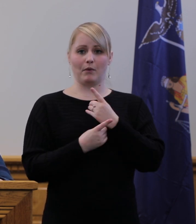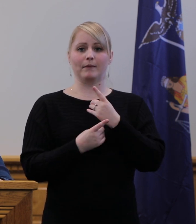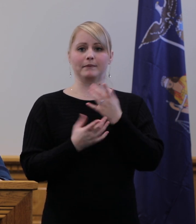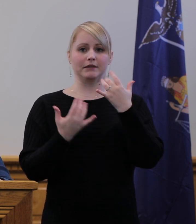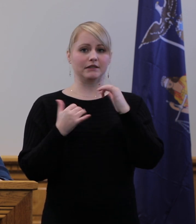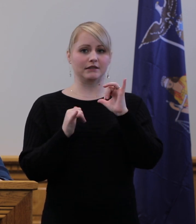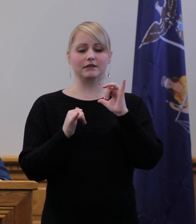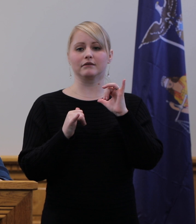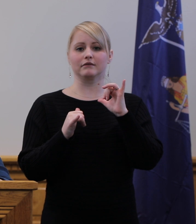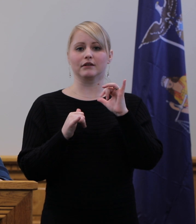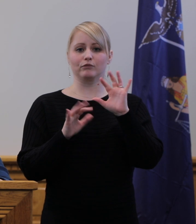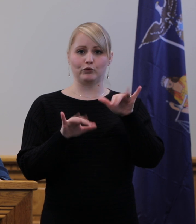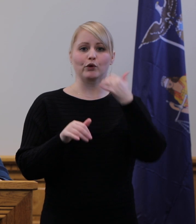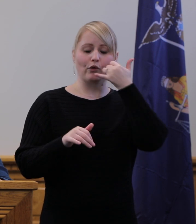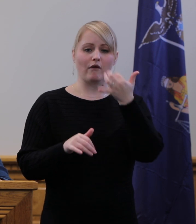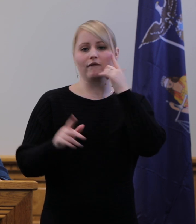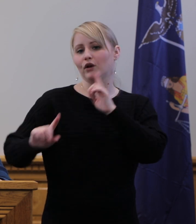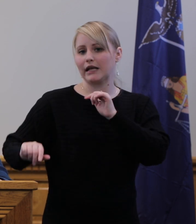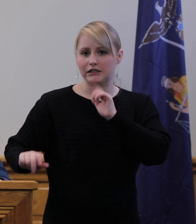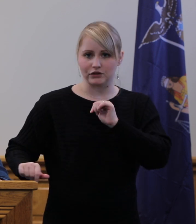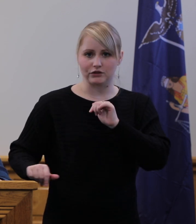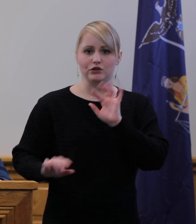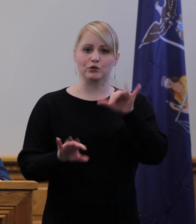about COVID can call the hotline at